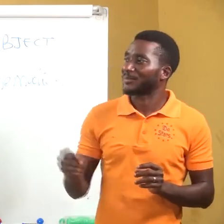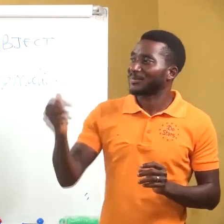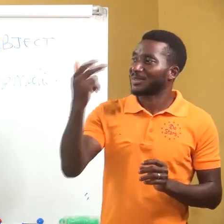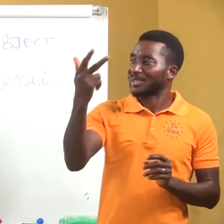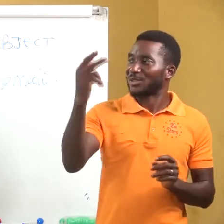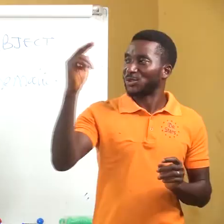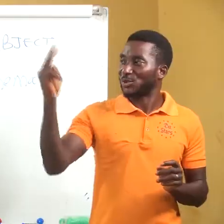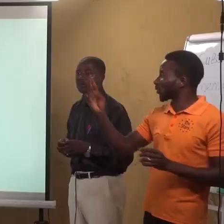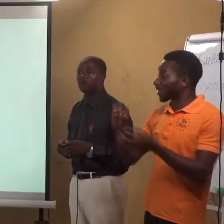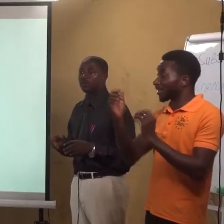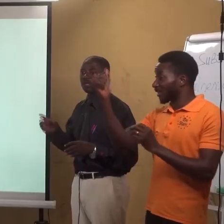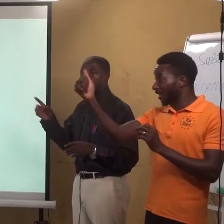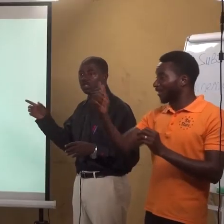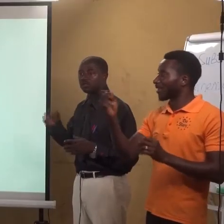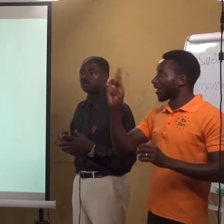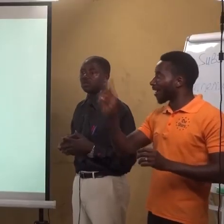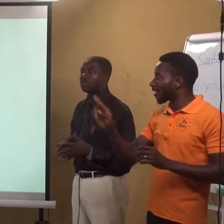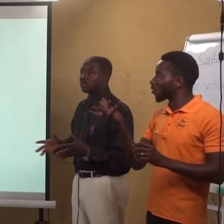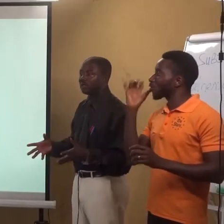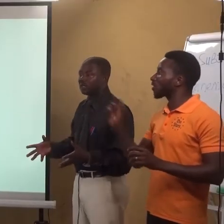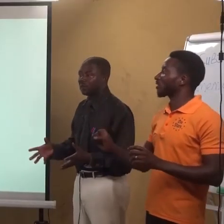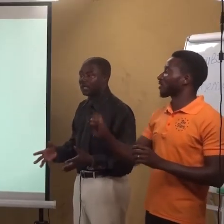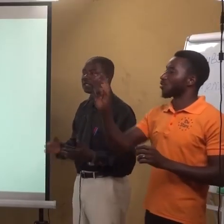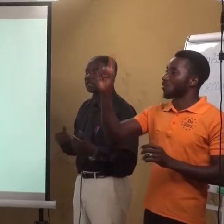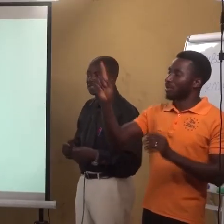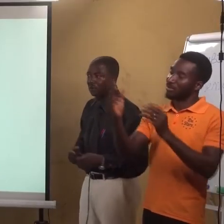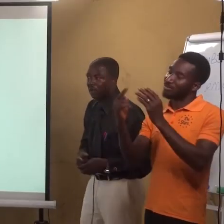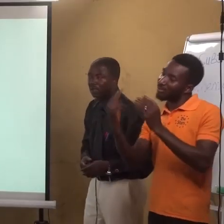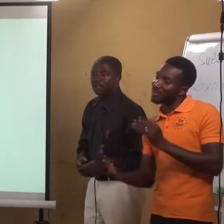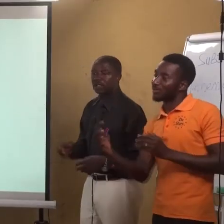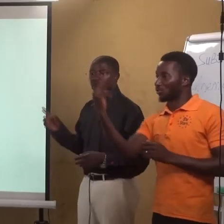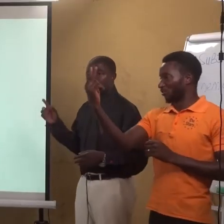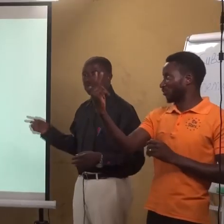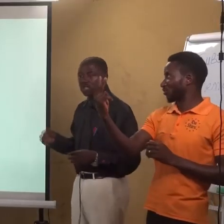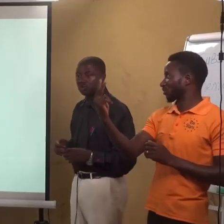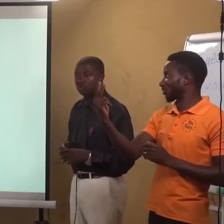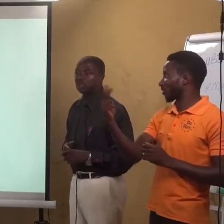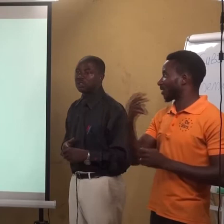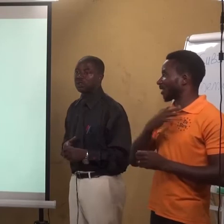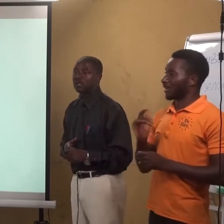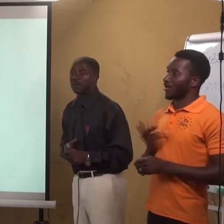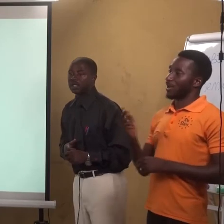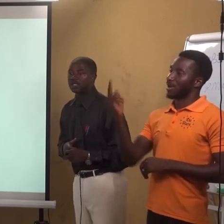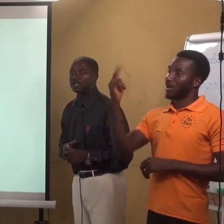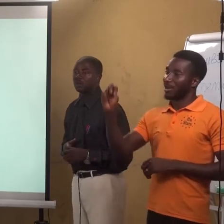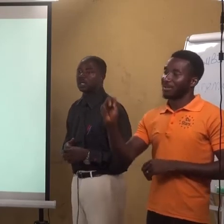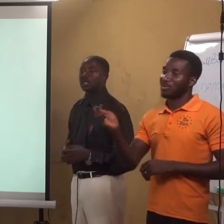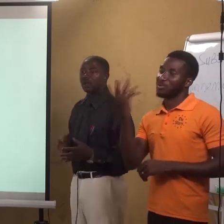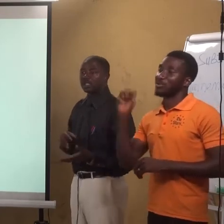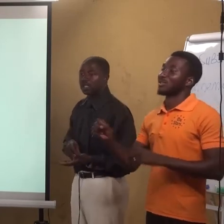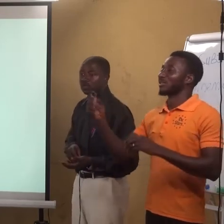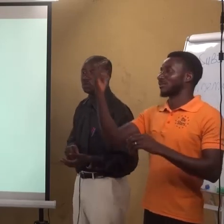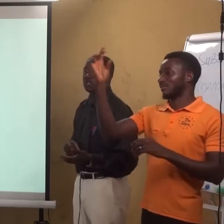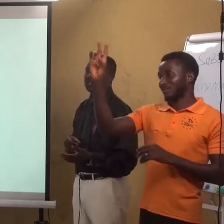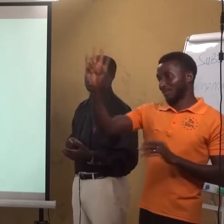R, which is a common ratio, will be T2 divided by T1. It will be T2 divided by T1, and